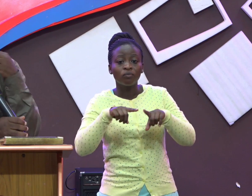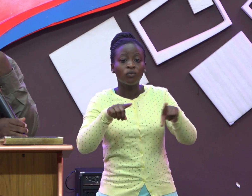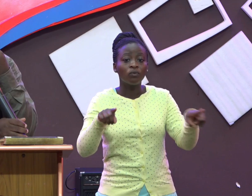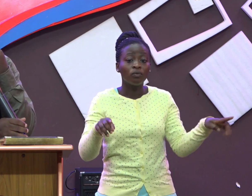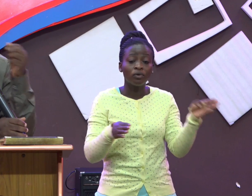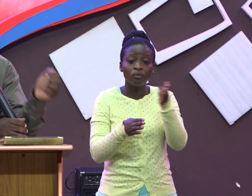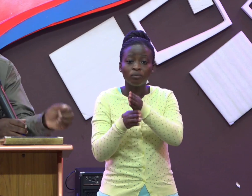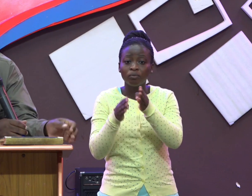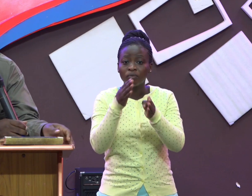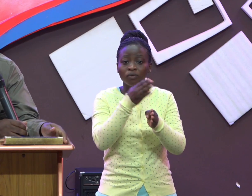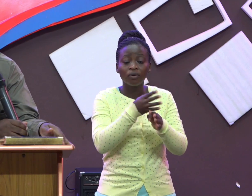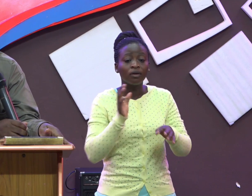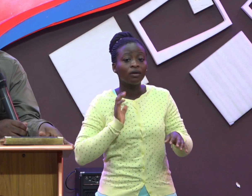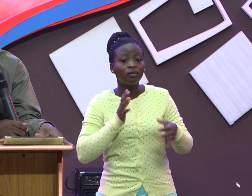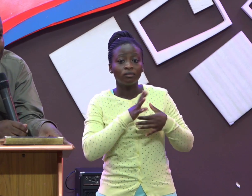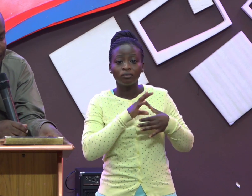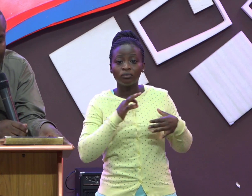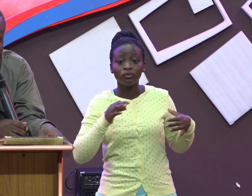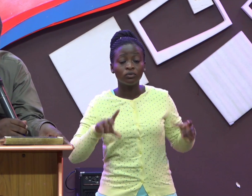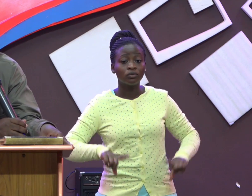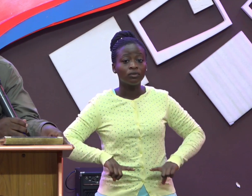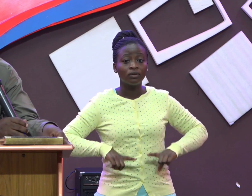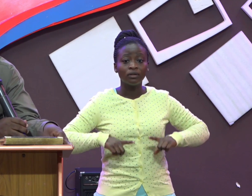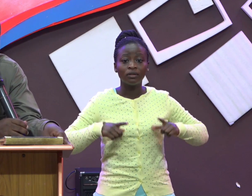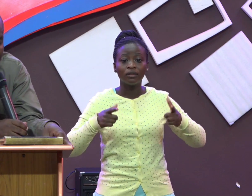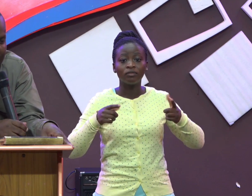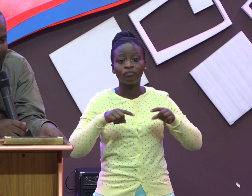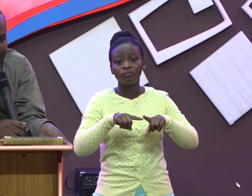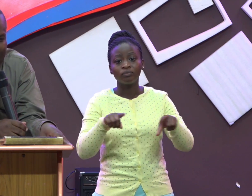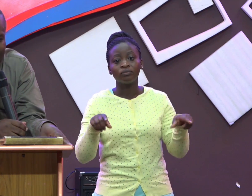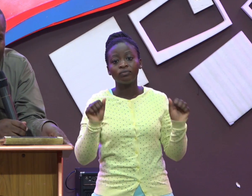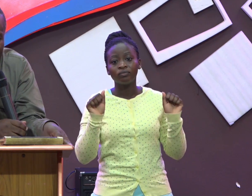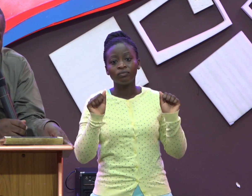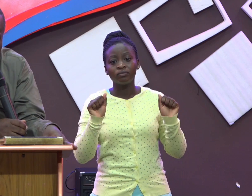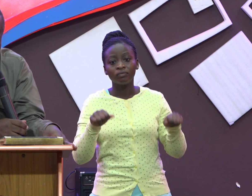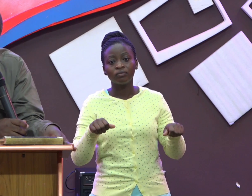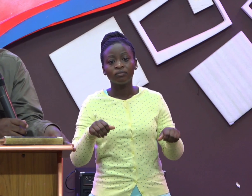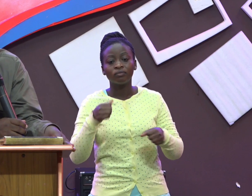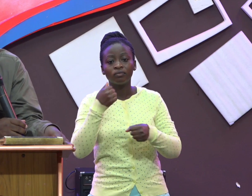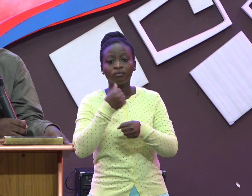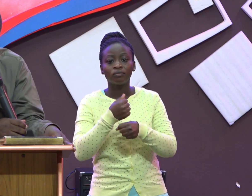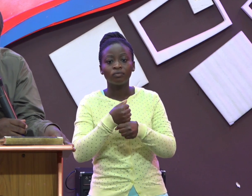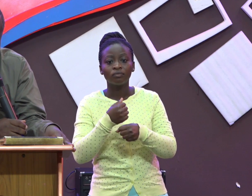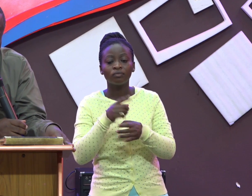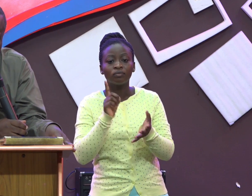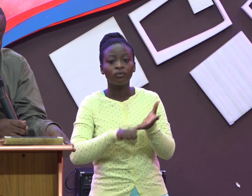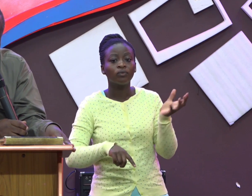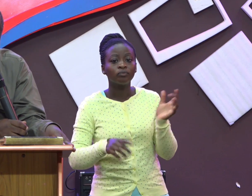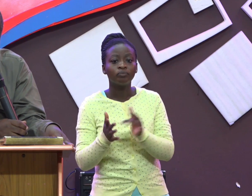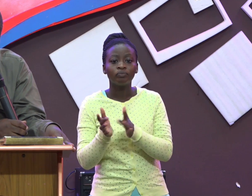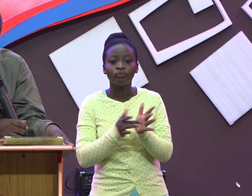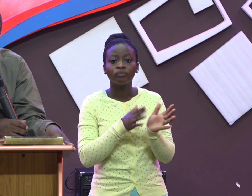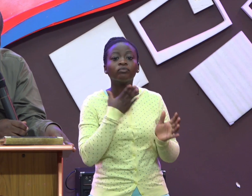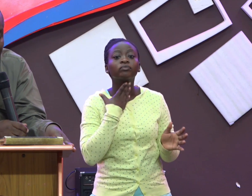just comes automatically when you're pruned in the vine Jesus Christ. He knew the world has its